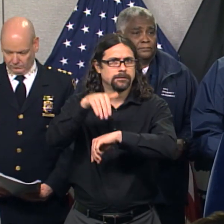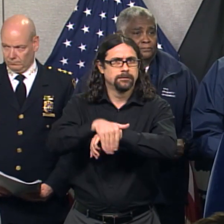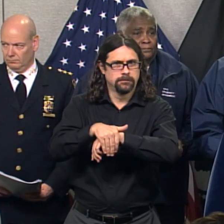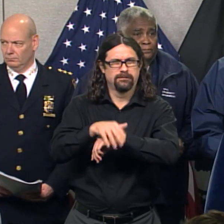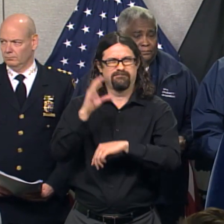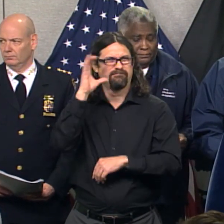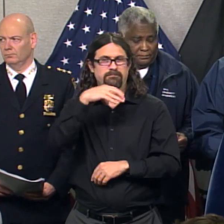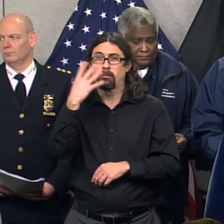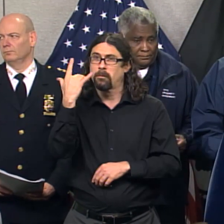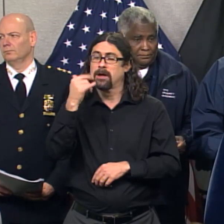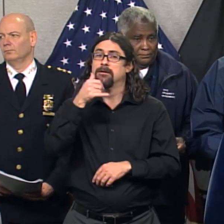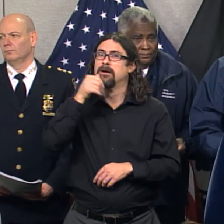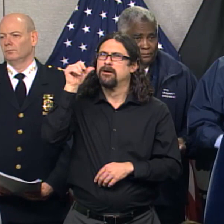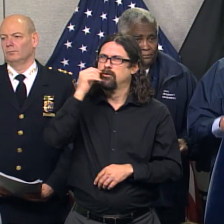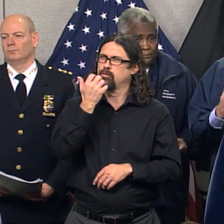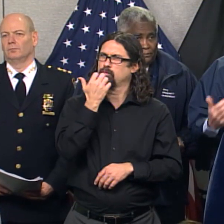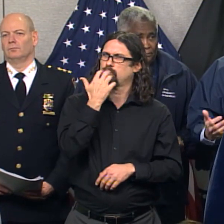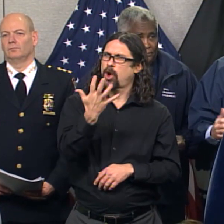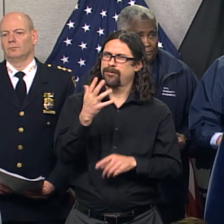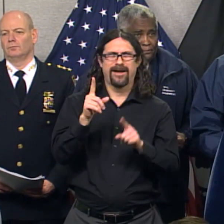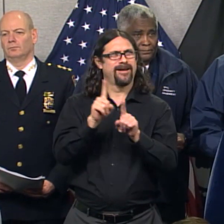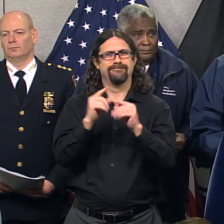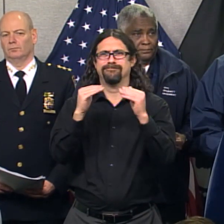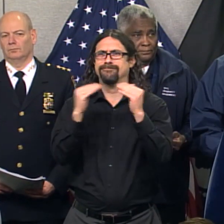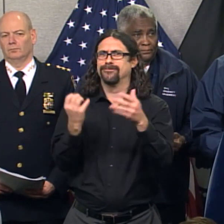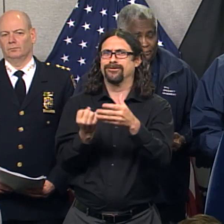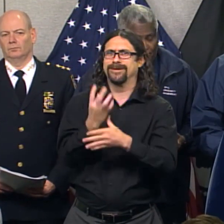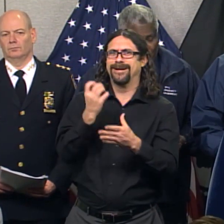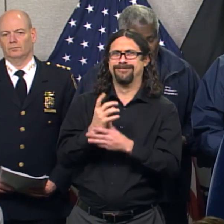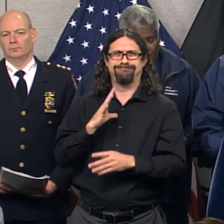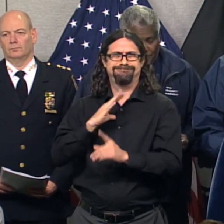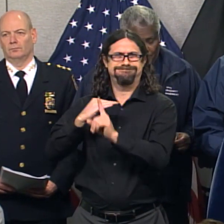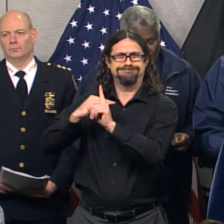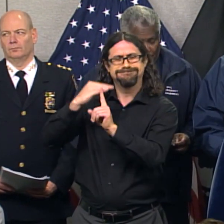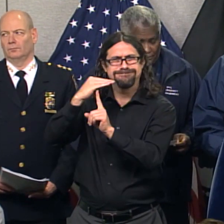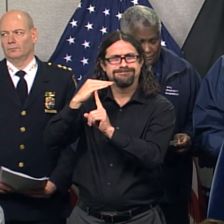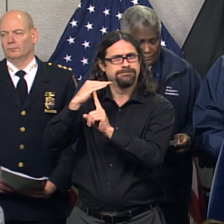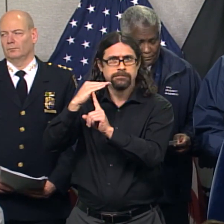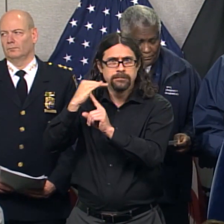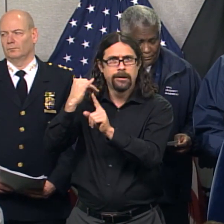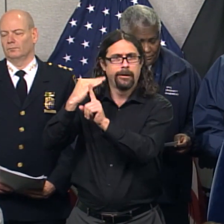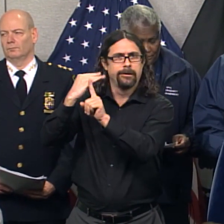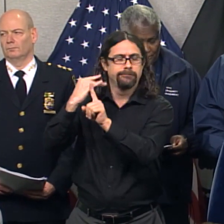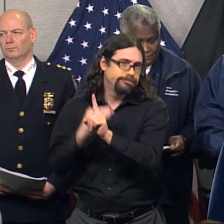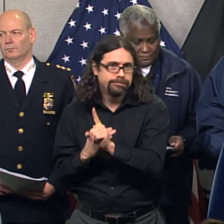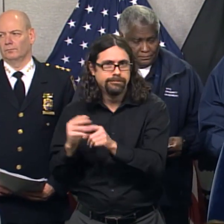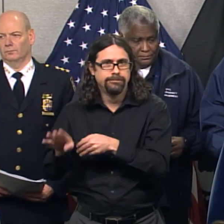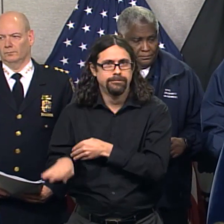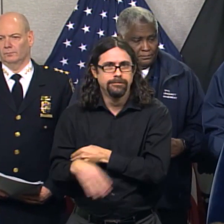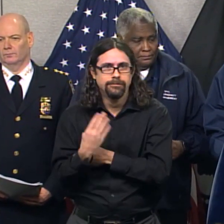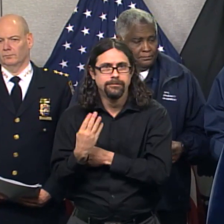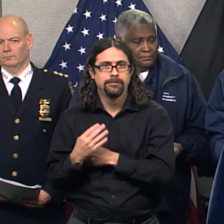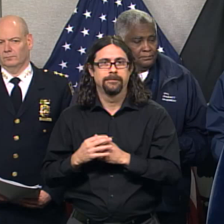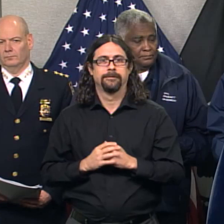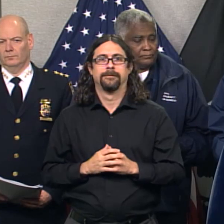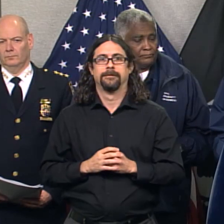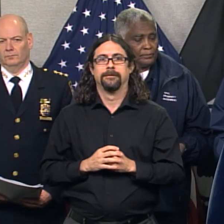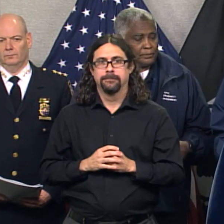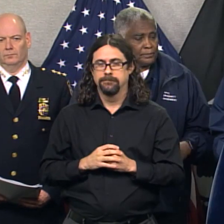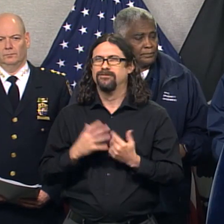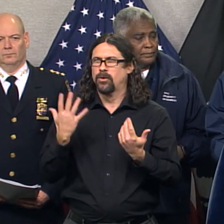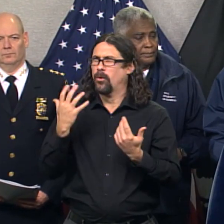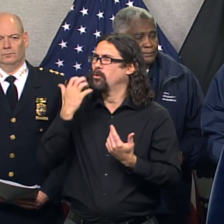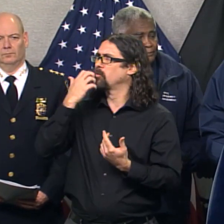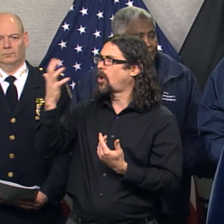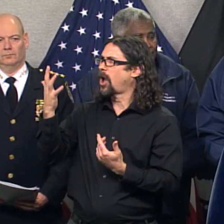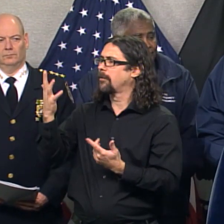no sense that we were in the middle of winter, and then today a full-fledged snowstorm. So we really tried yesterday to get the word out that people had to